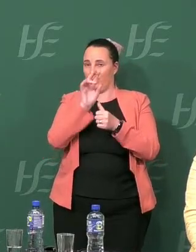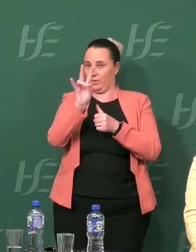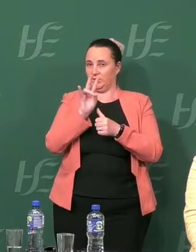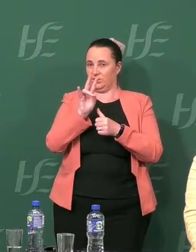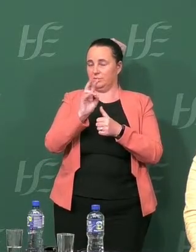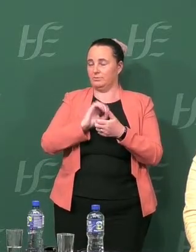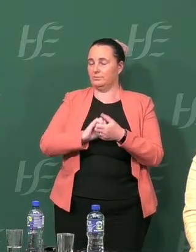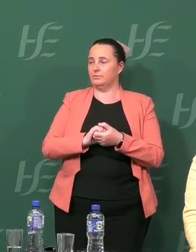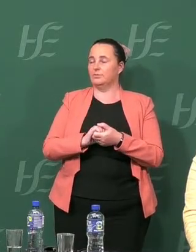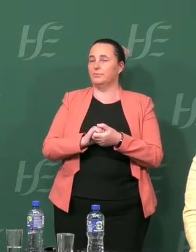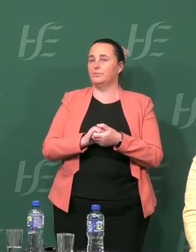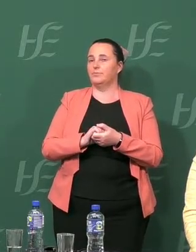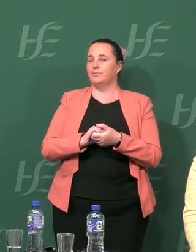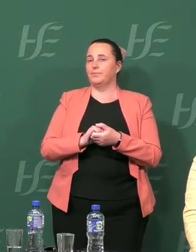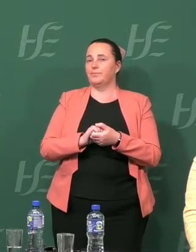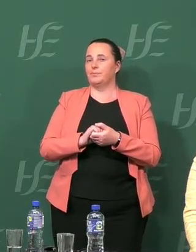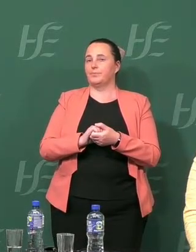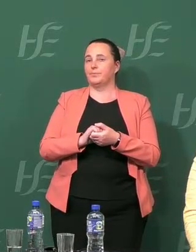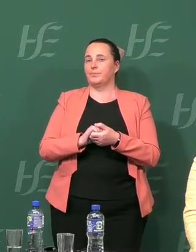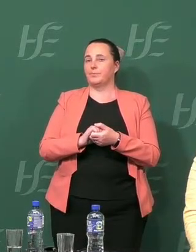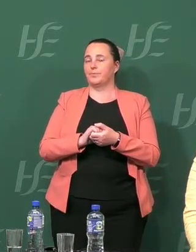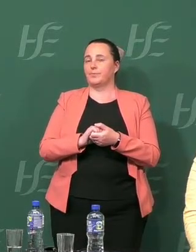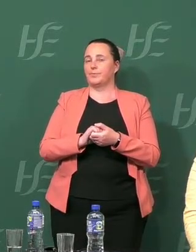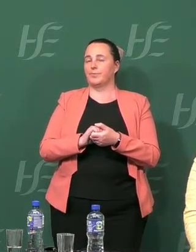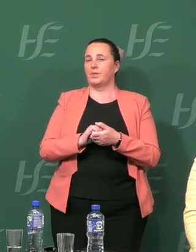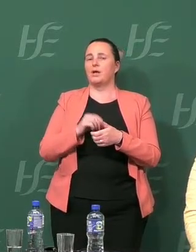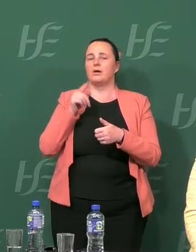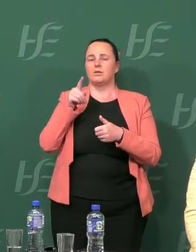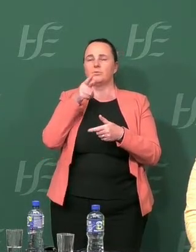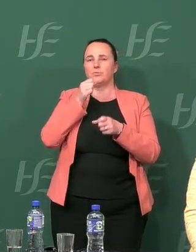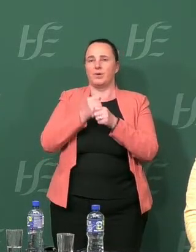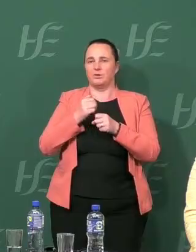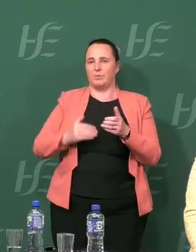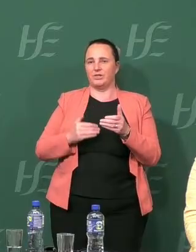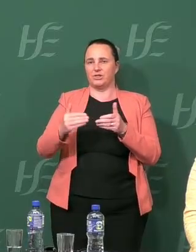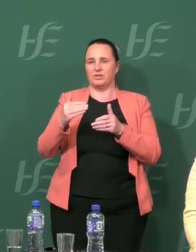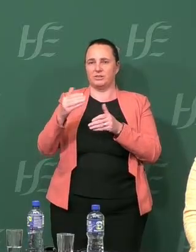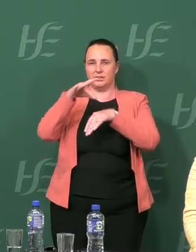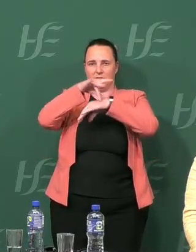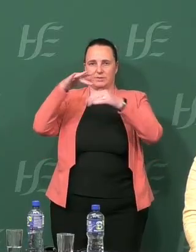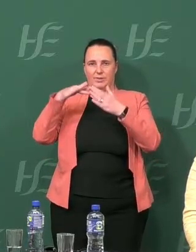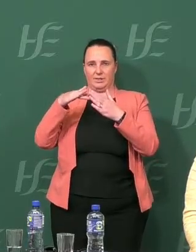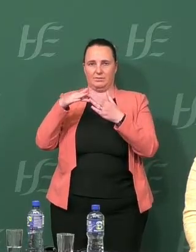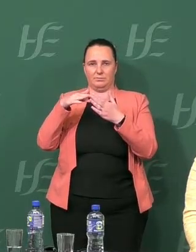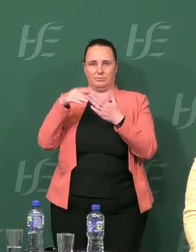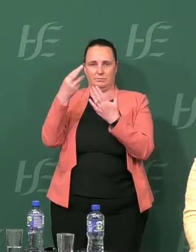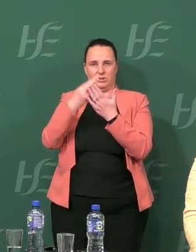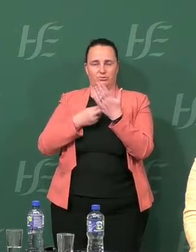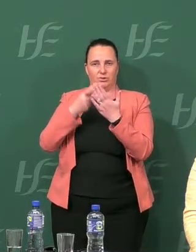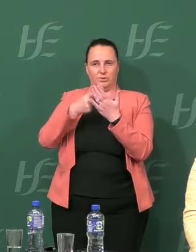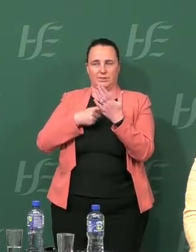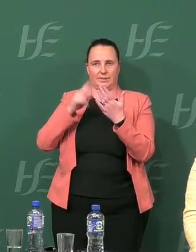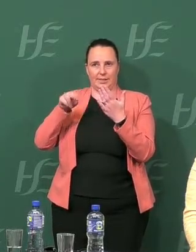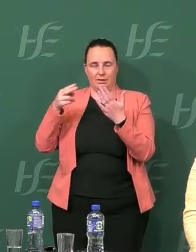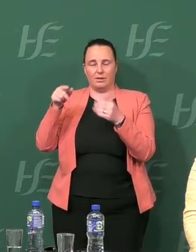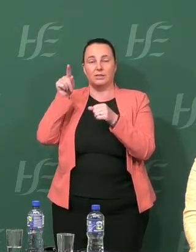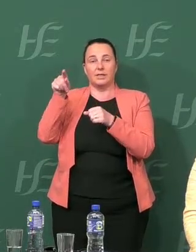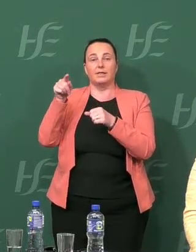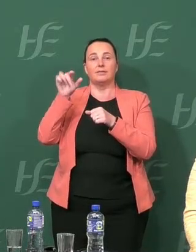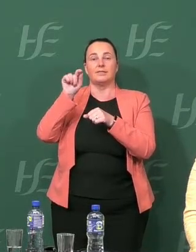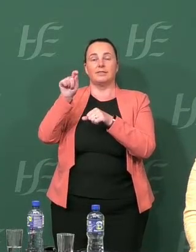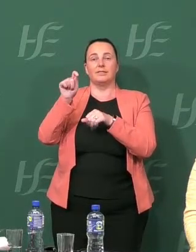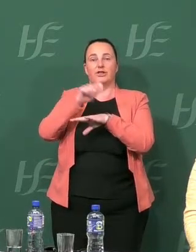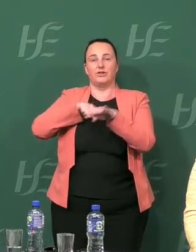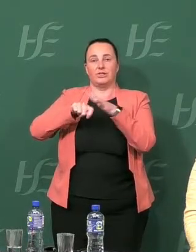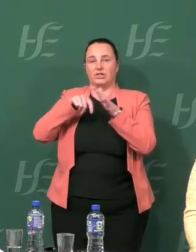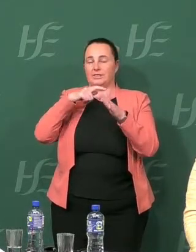Just as well on maternity restrictions, I think it was today that the Taoiseach was saying that there shouldn't be any maternity